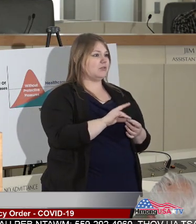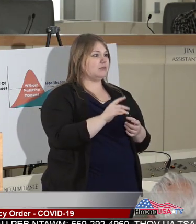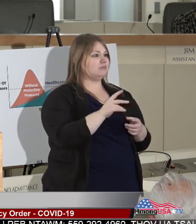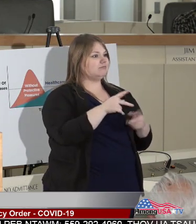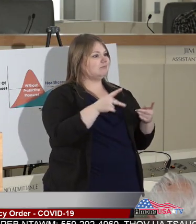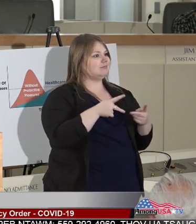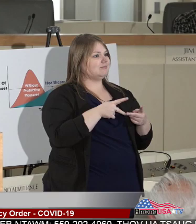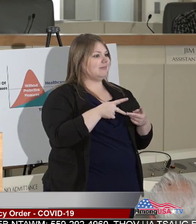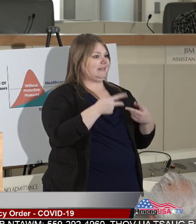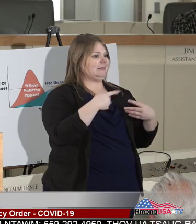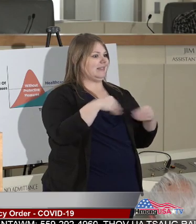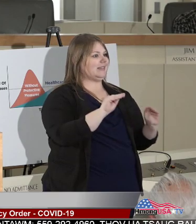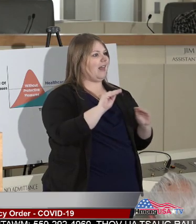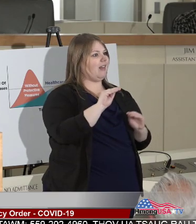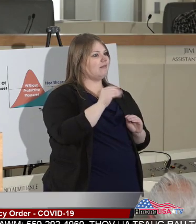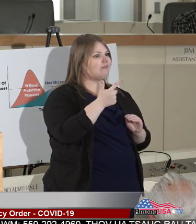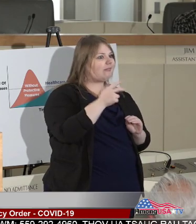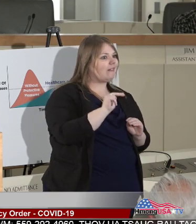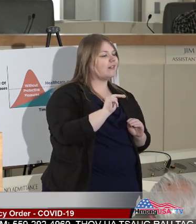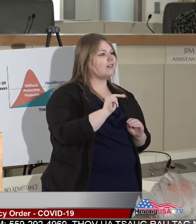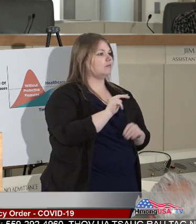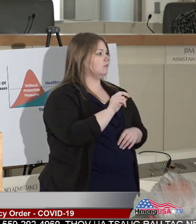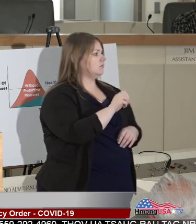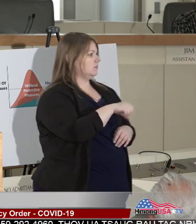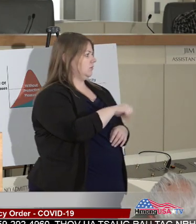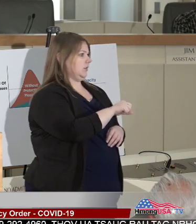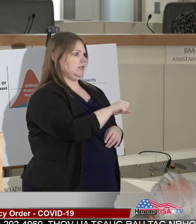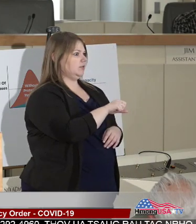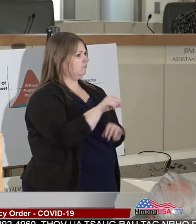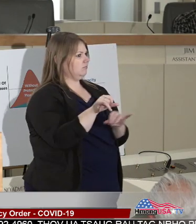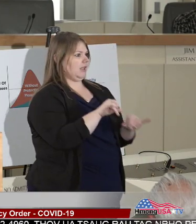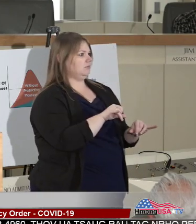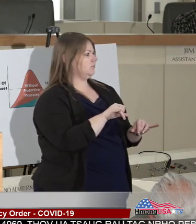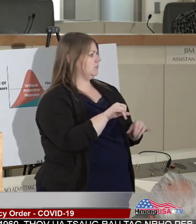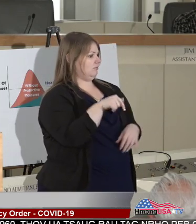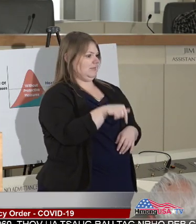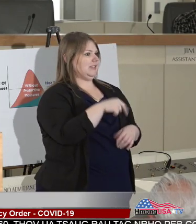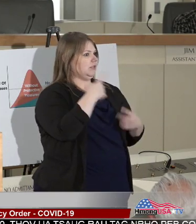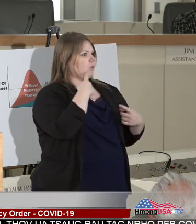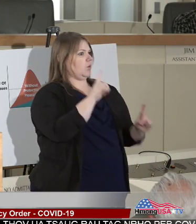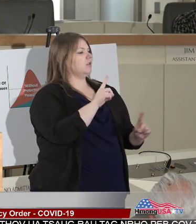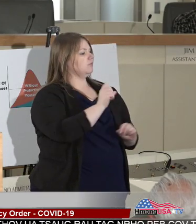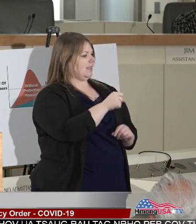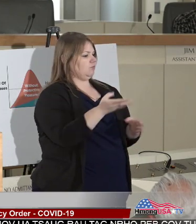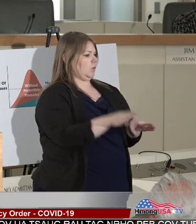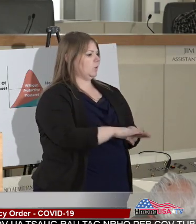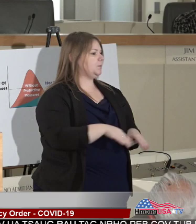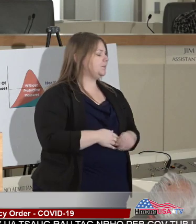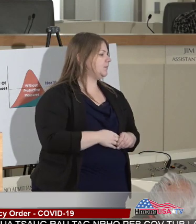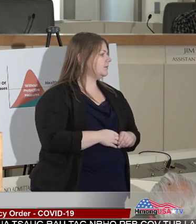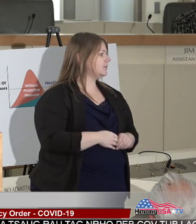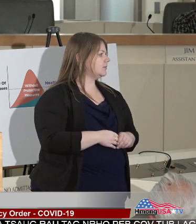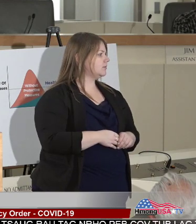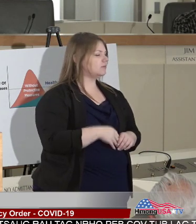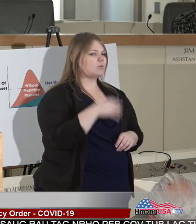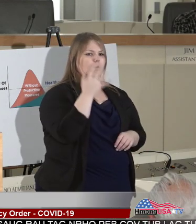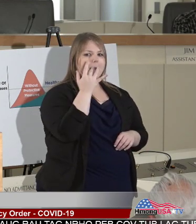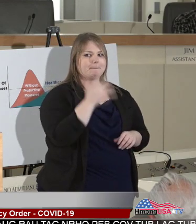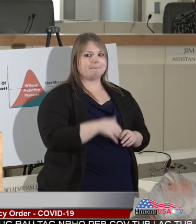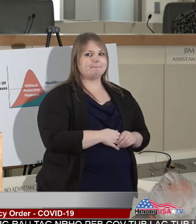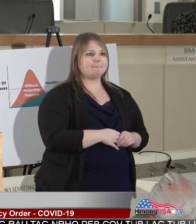firearms? Pardon? They are, under this administrative order, they are closed. And why is